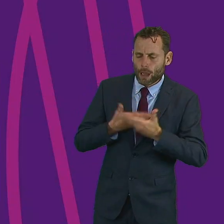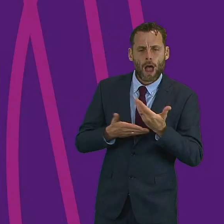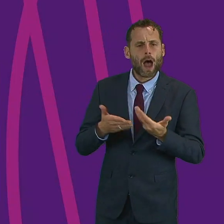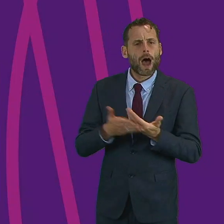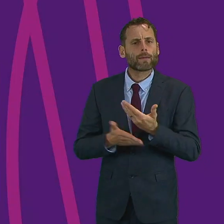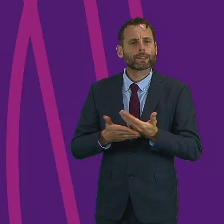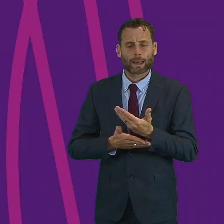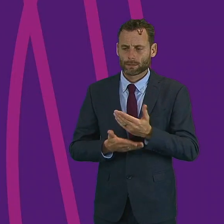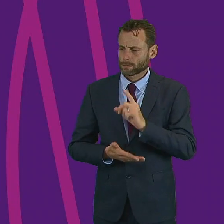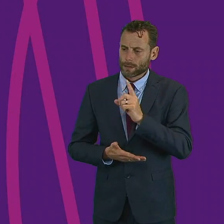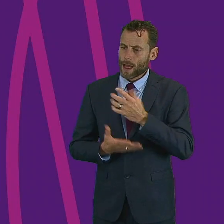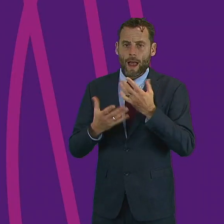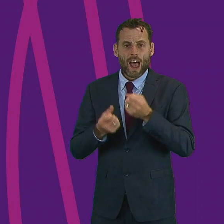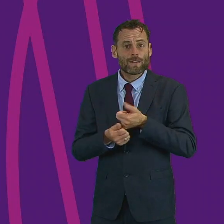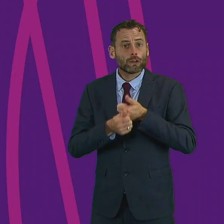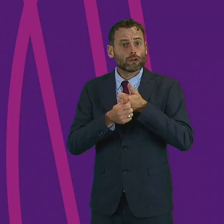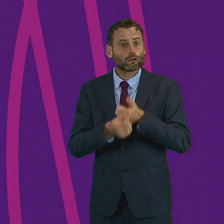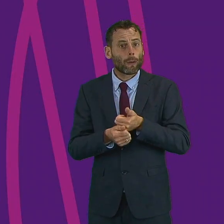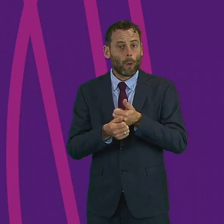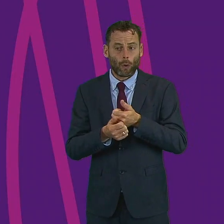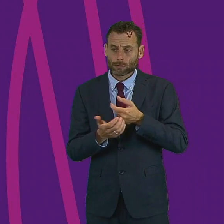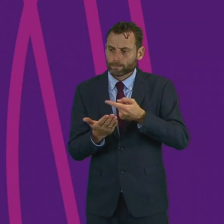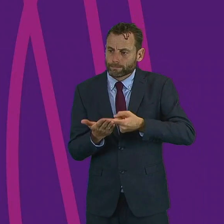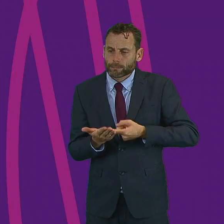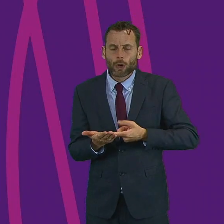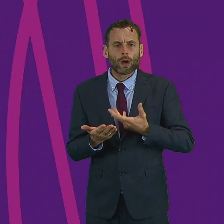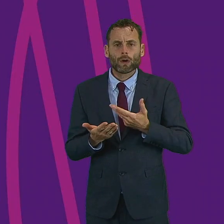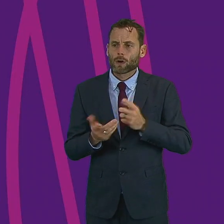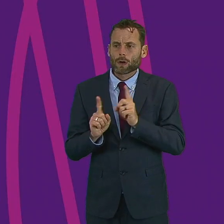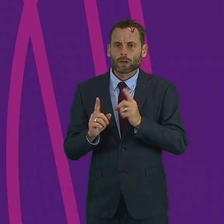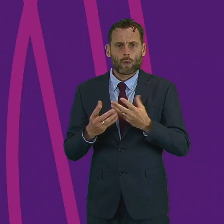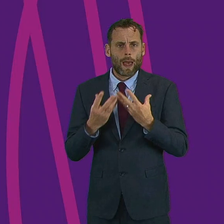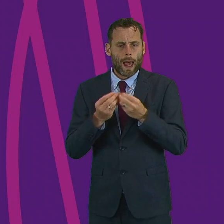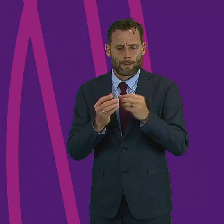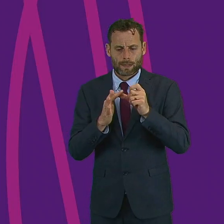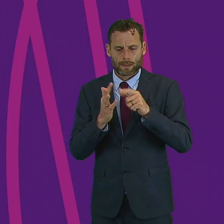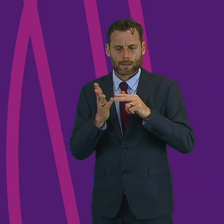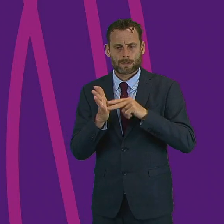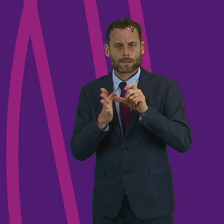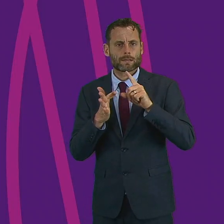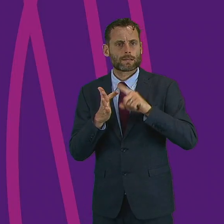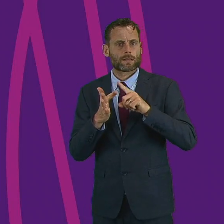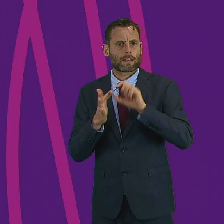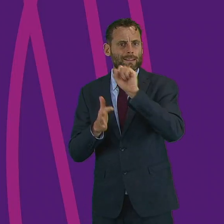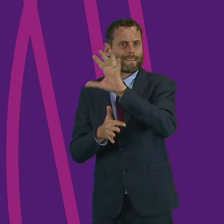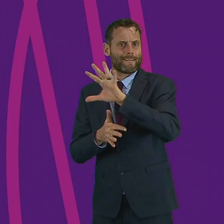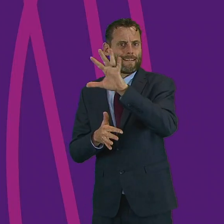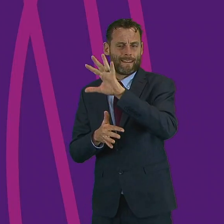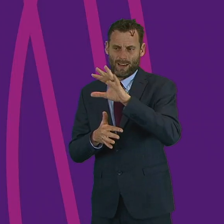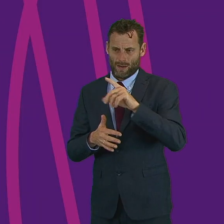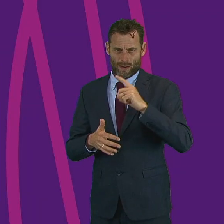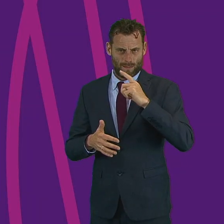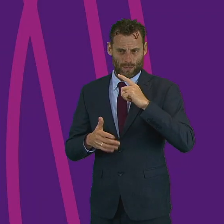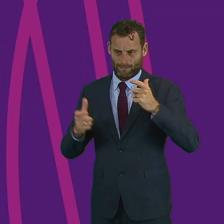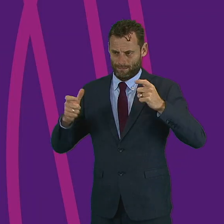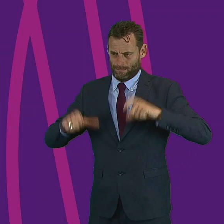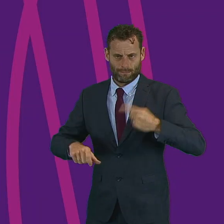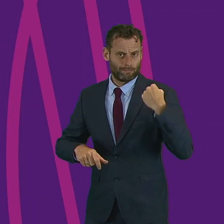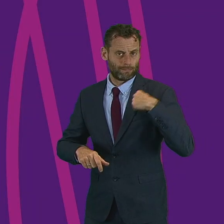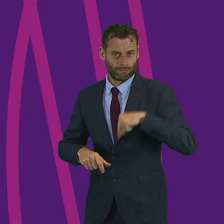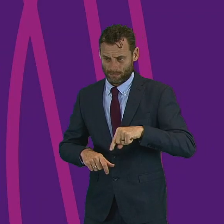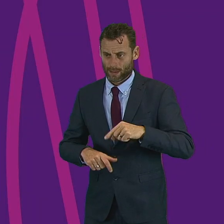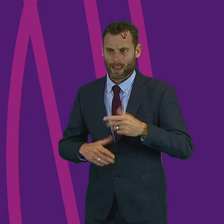set of procedures, but there are still restrictions in what can and can't be done. There is also, though, to supplement that, and